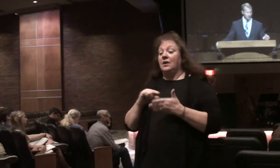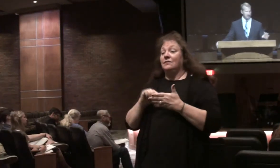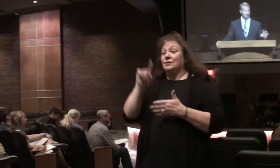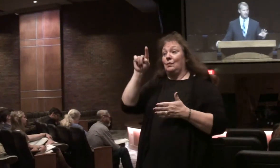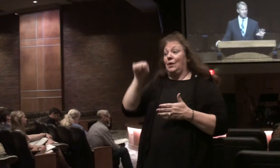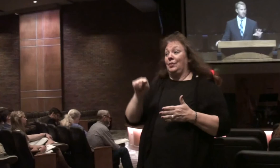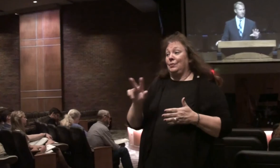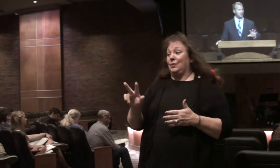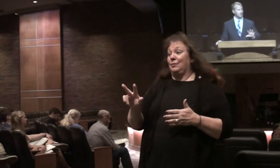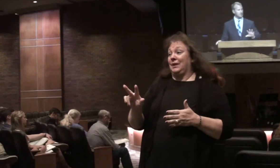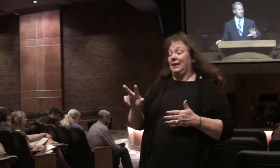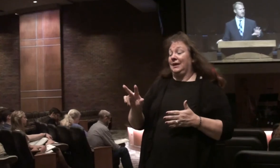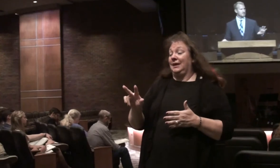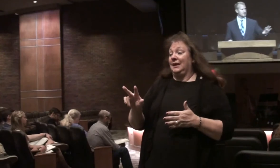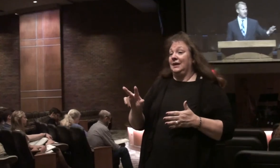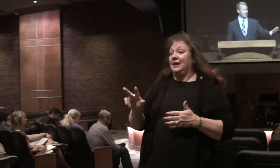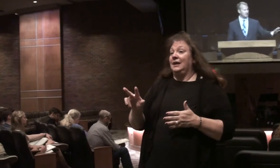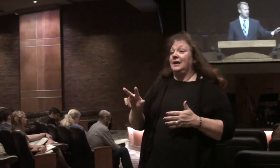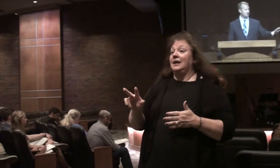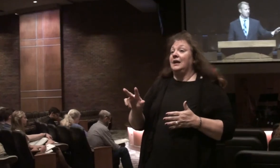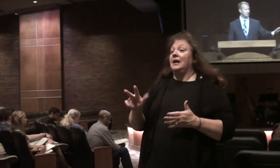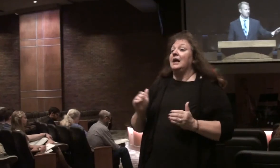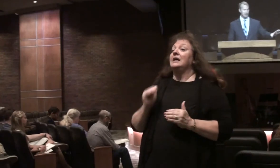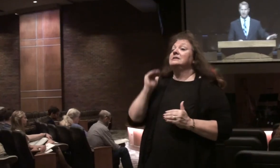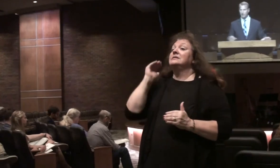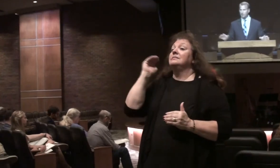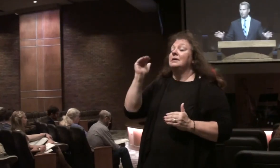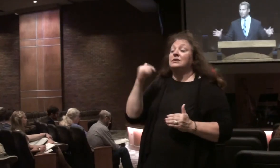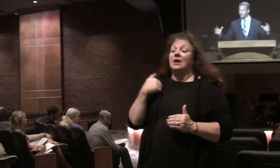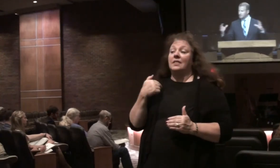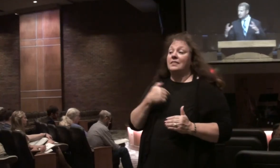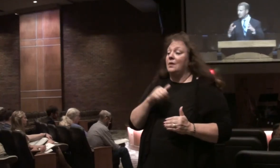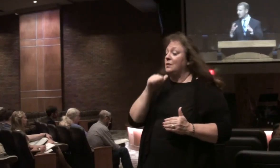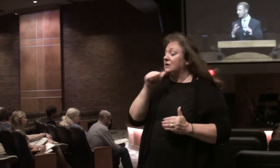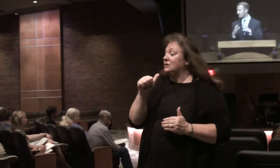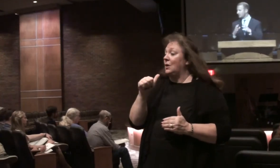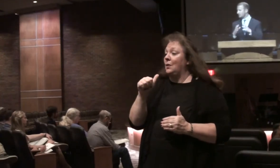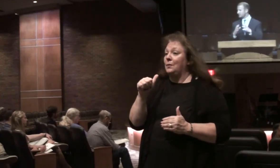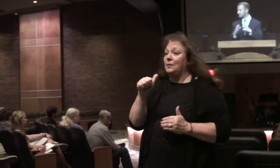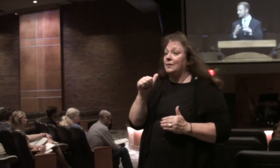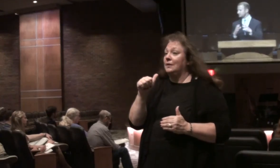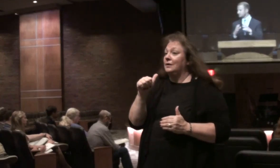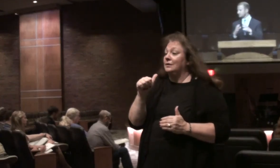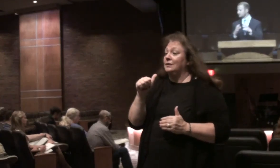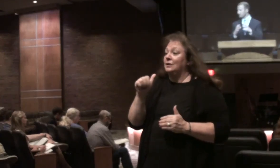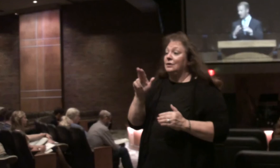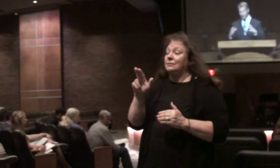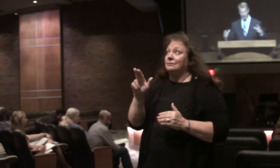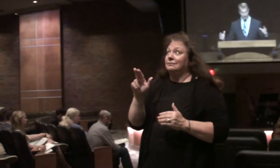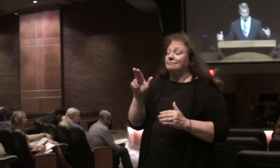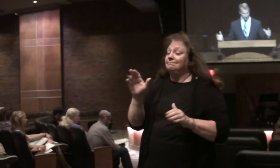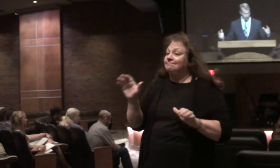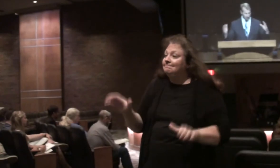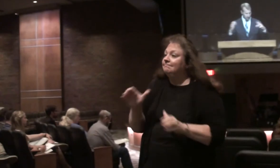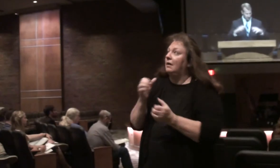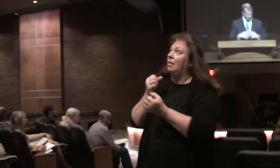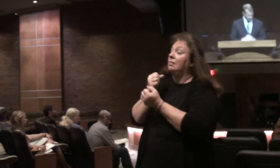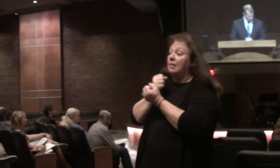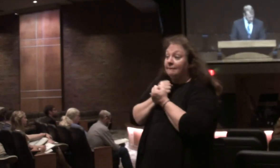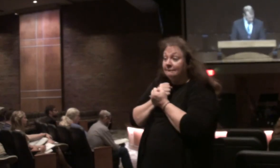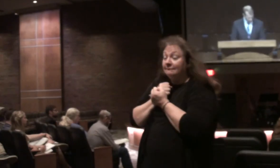through 3 makes clear. To the extent that we don't function in love, even if